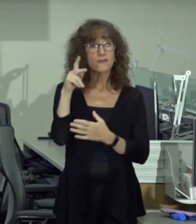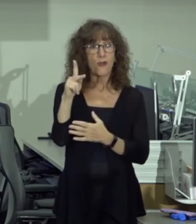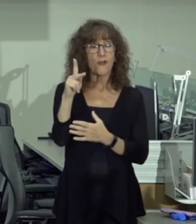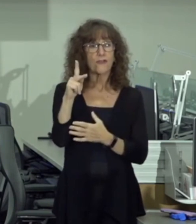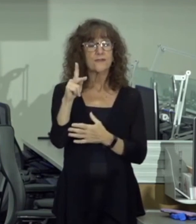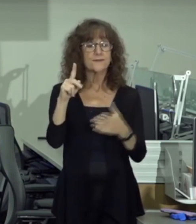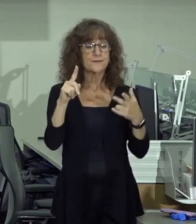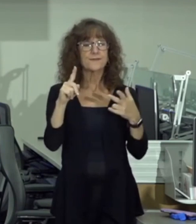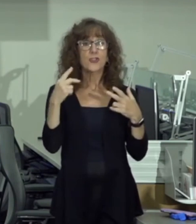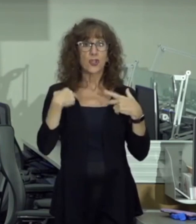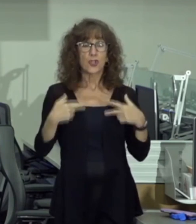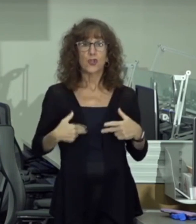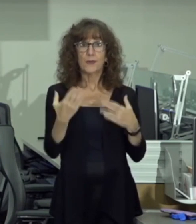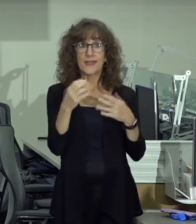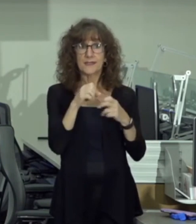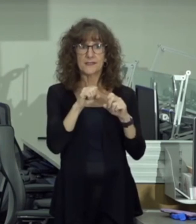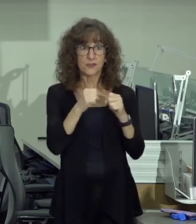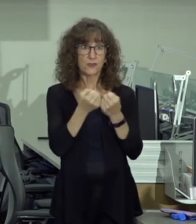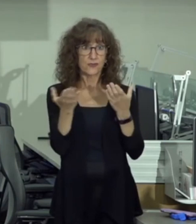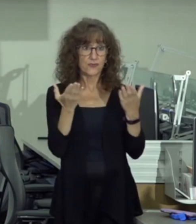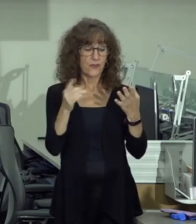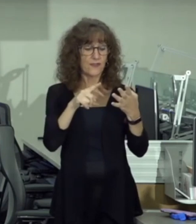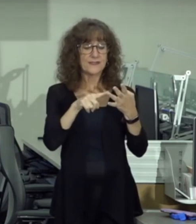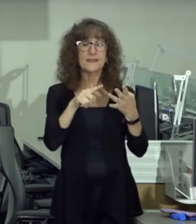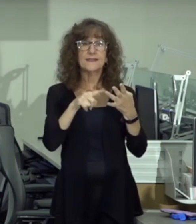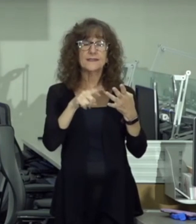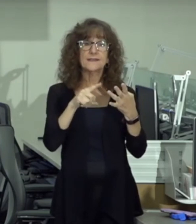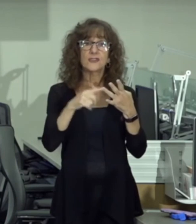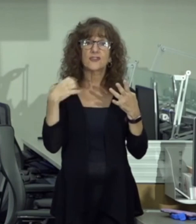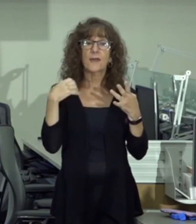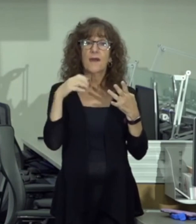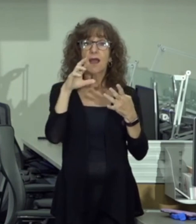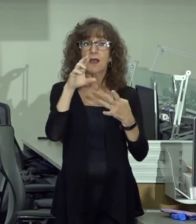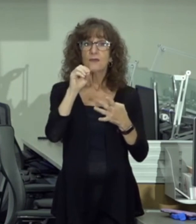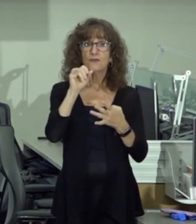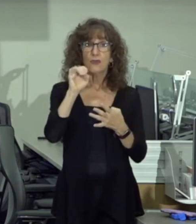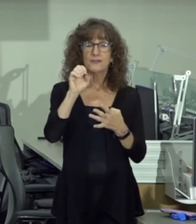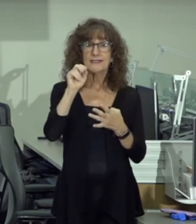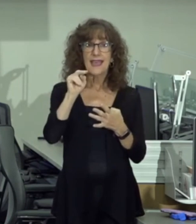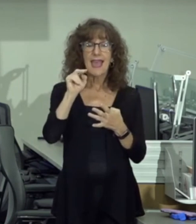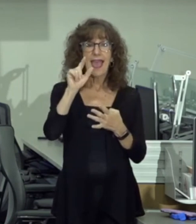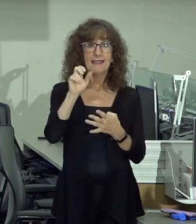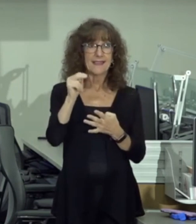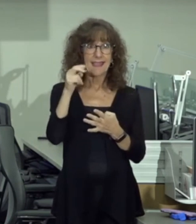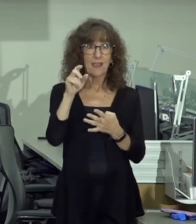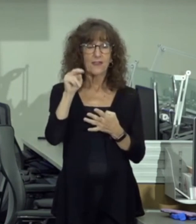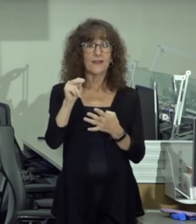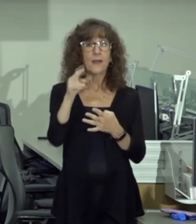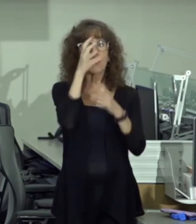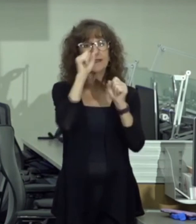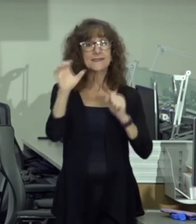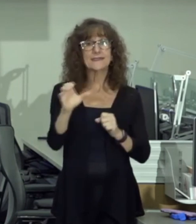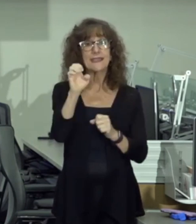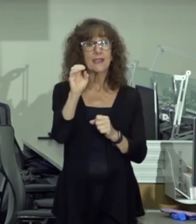Park. Human and Social Services Subcommittee will be chaired by Ms. Rosie Allen Herring, the President and CEO